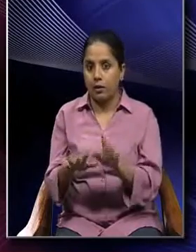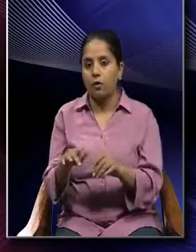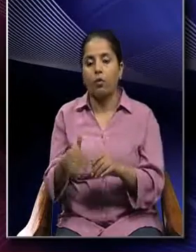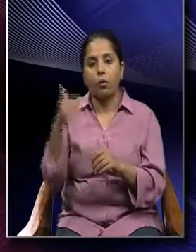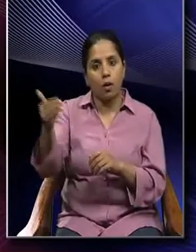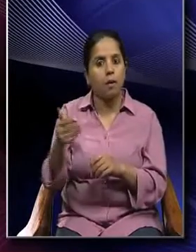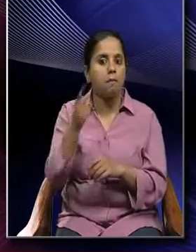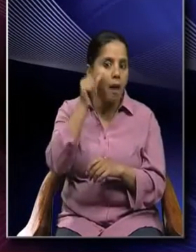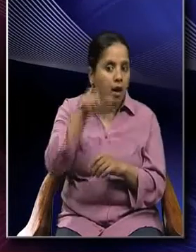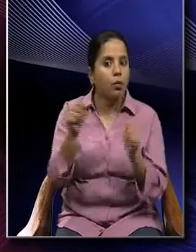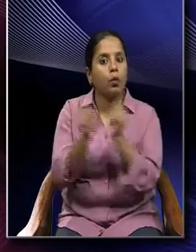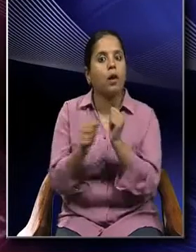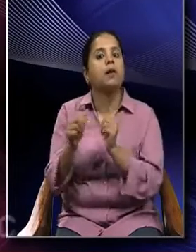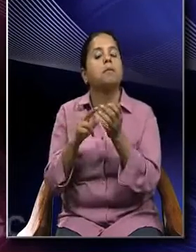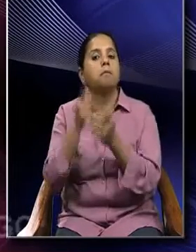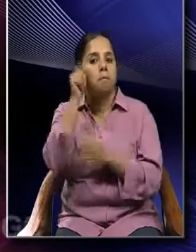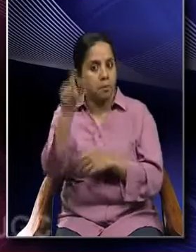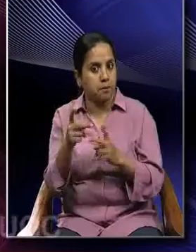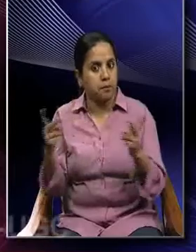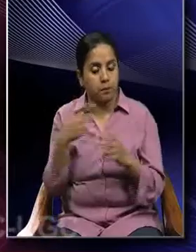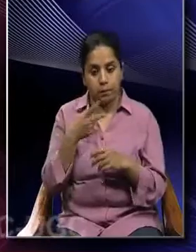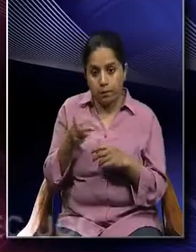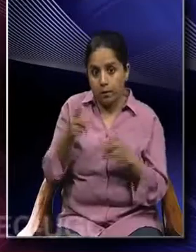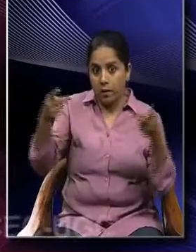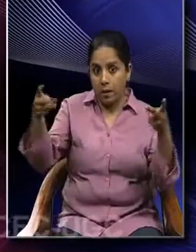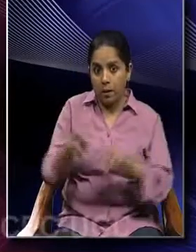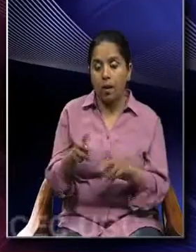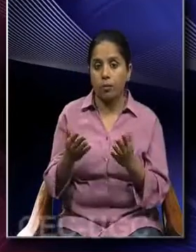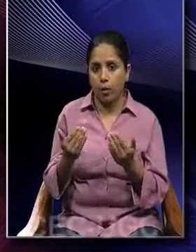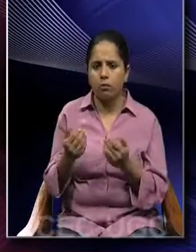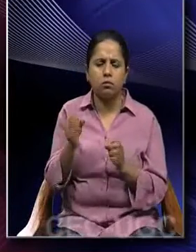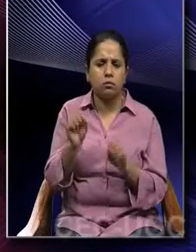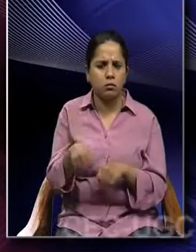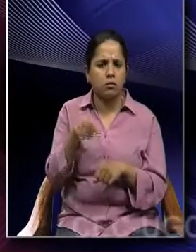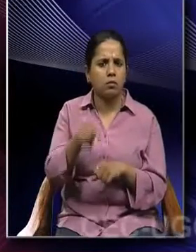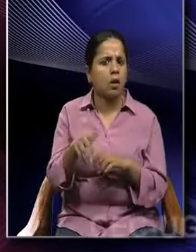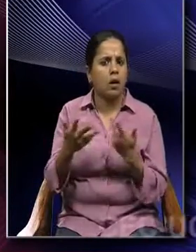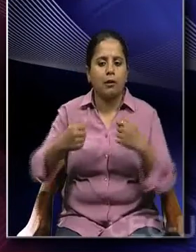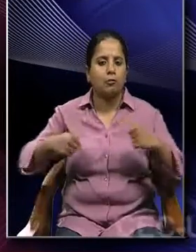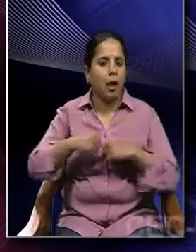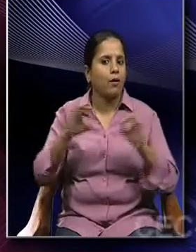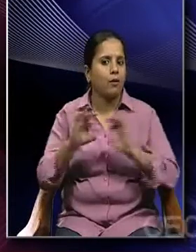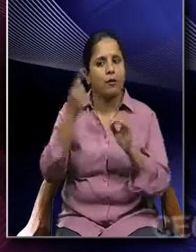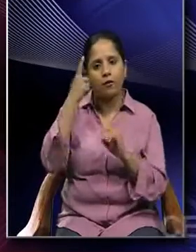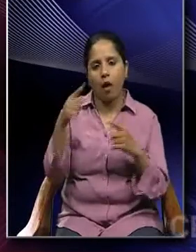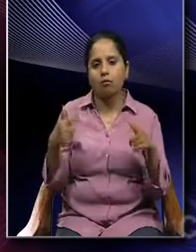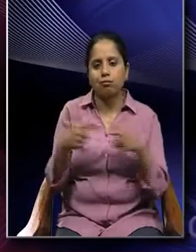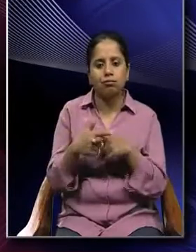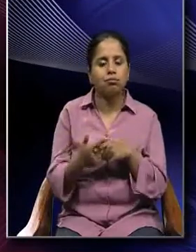man with man. And once we are able to reconcile, then of course there is no space for conflict to